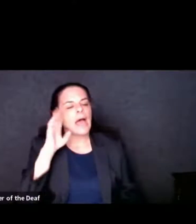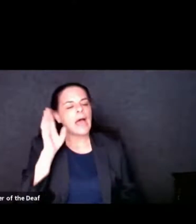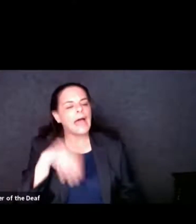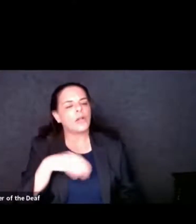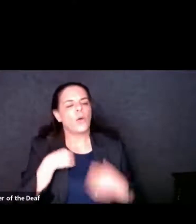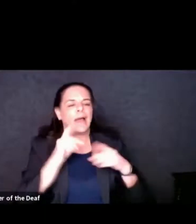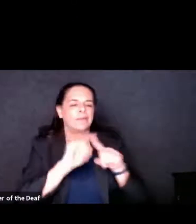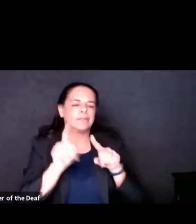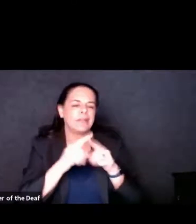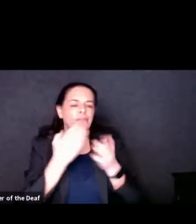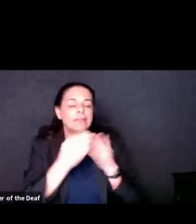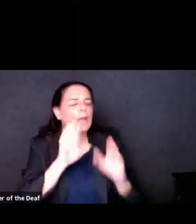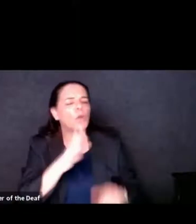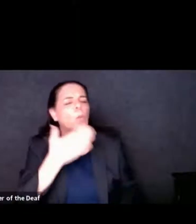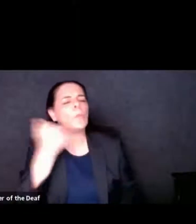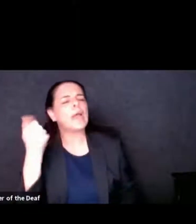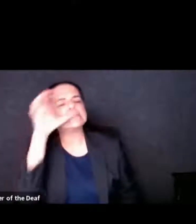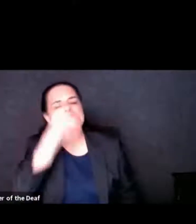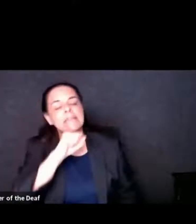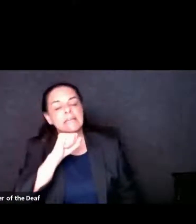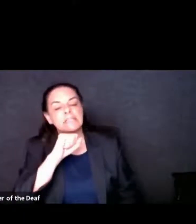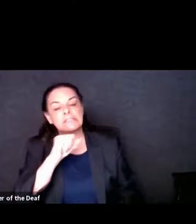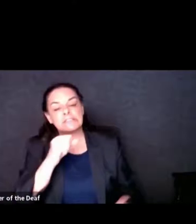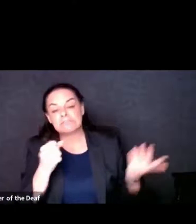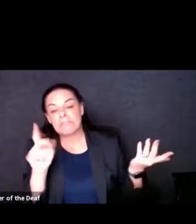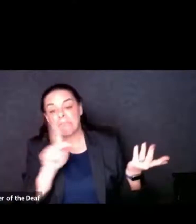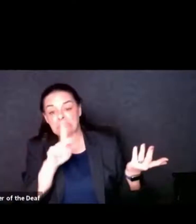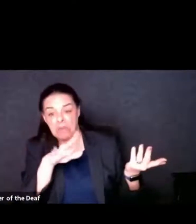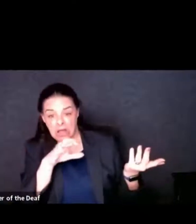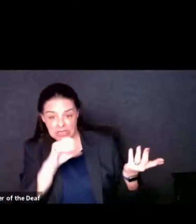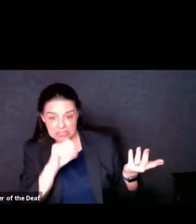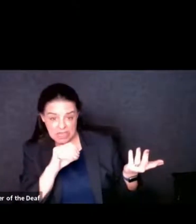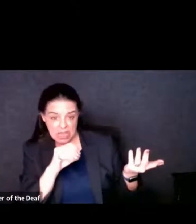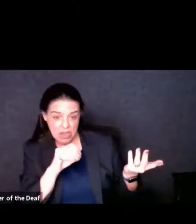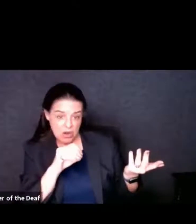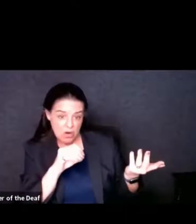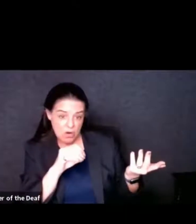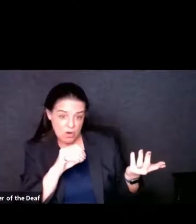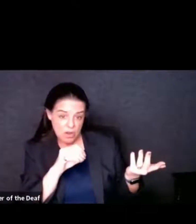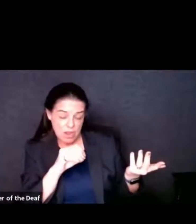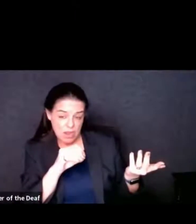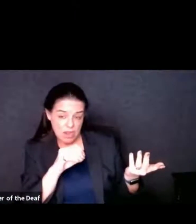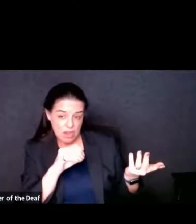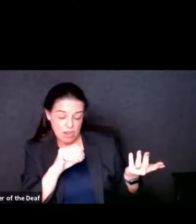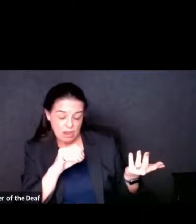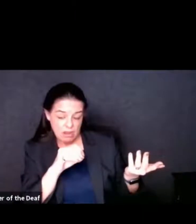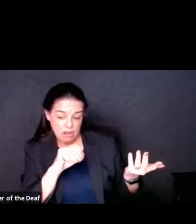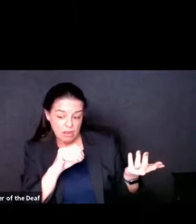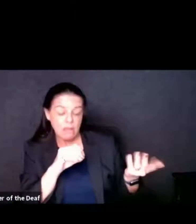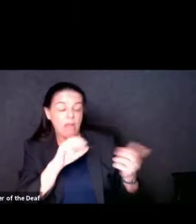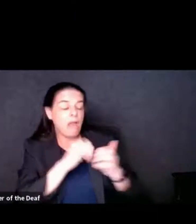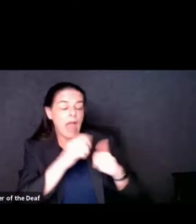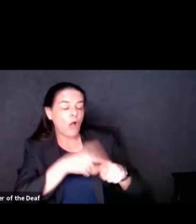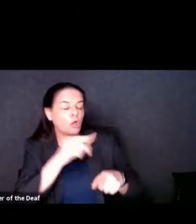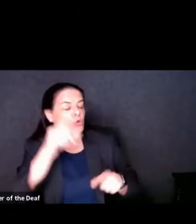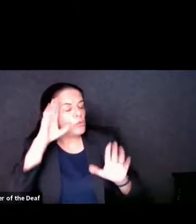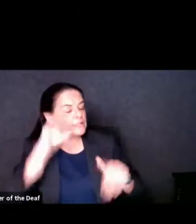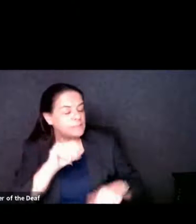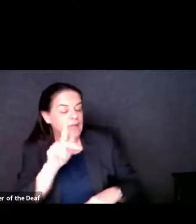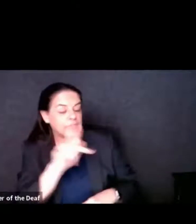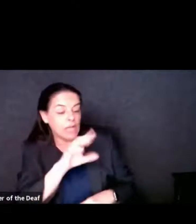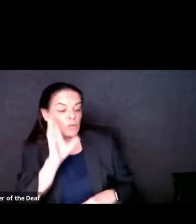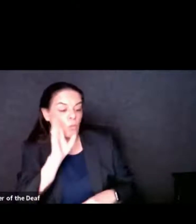but best guess, how long do you expect Knox County to be before Knox County has vaccinated enough people in the current phases to